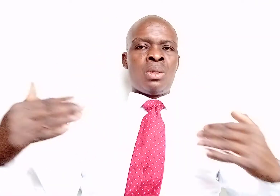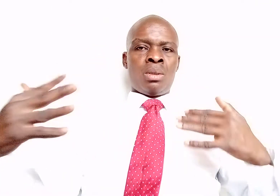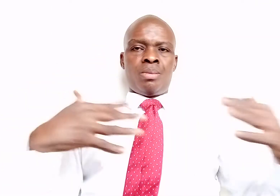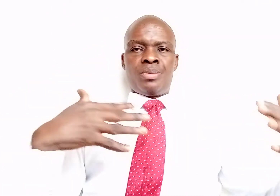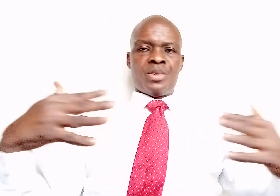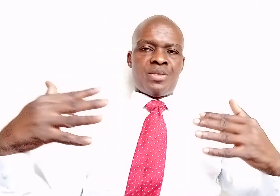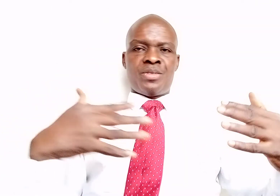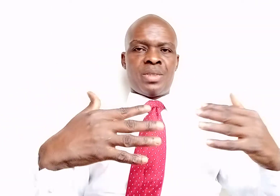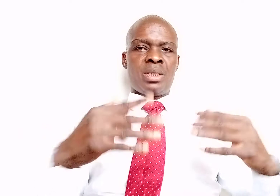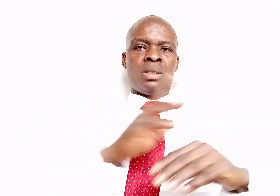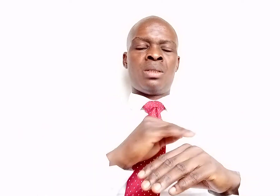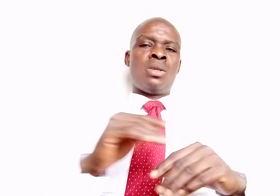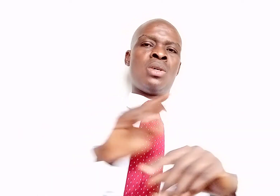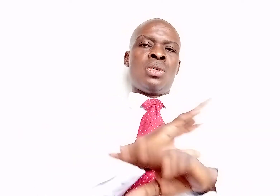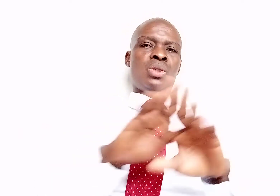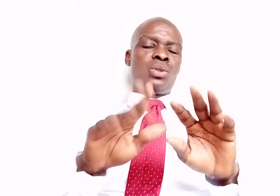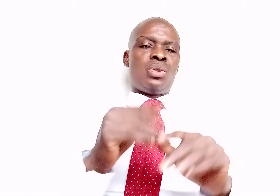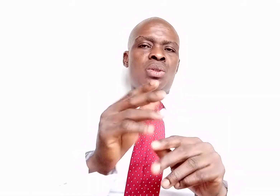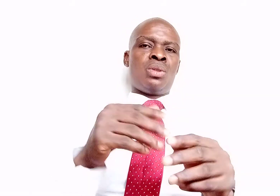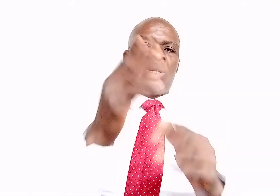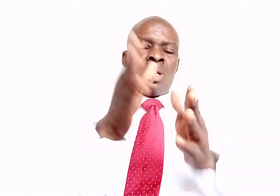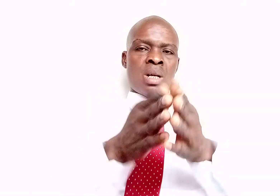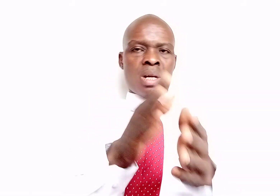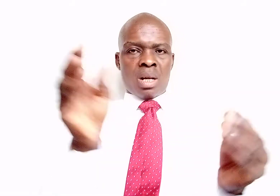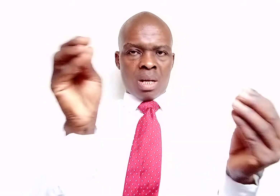or rather, know that you are now at puberty.